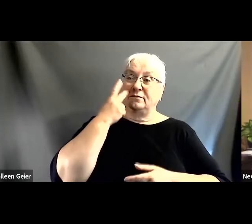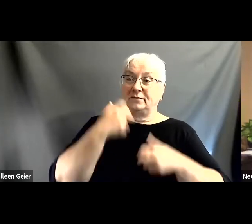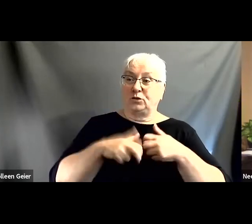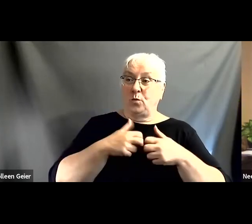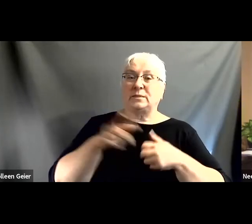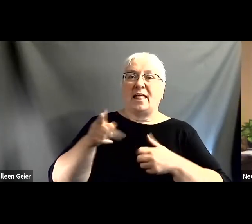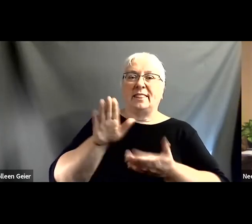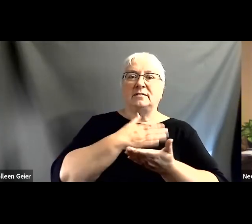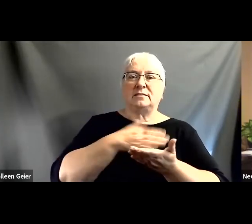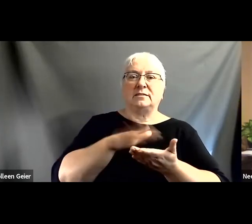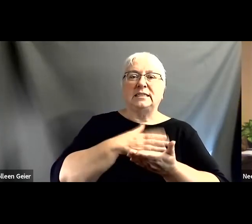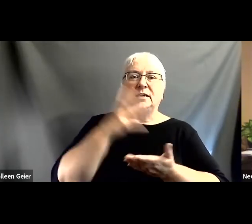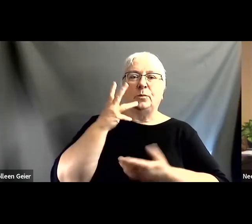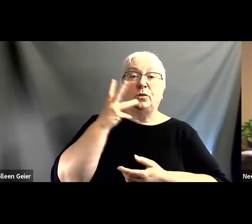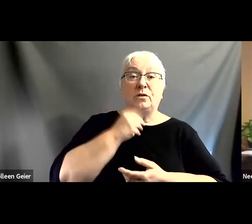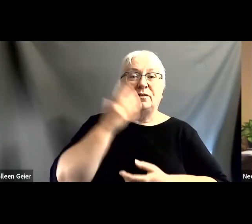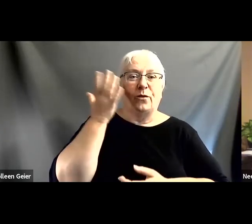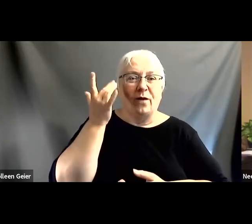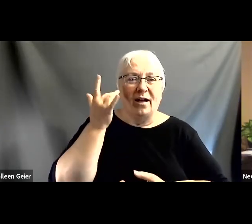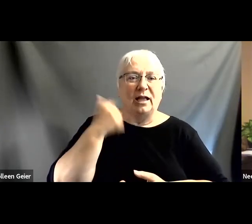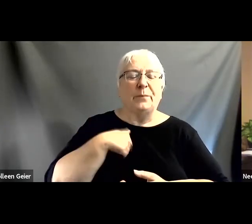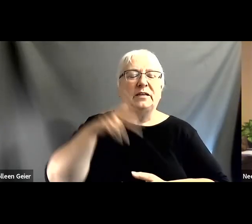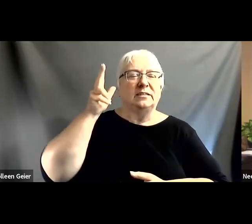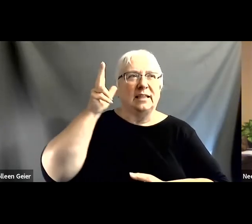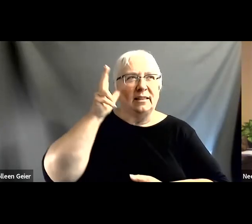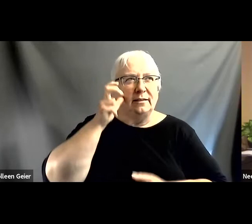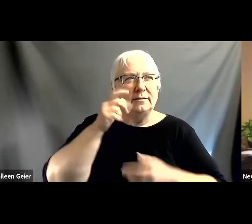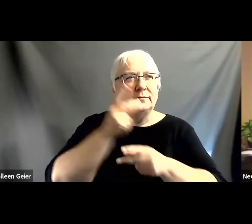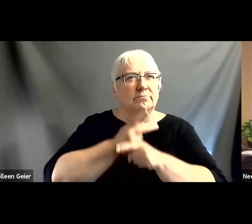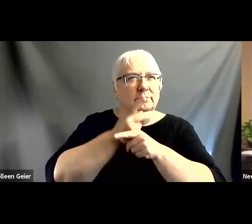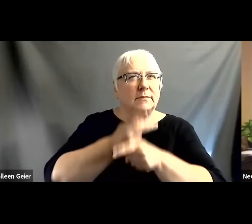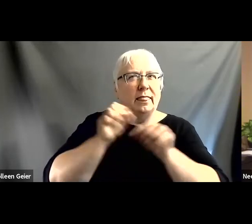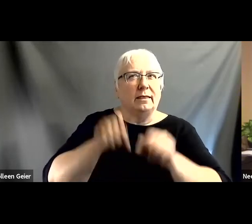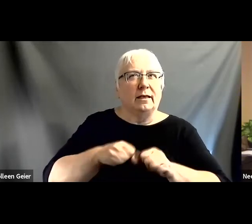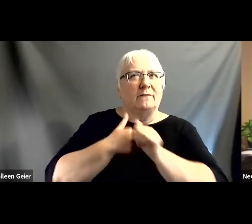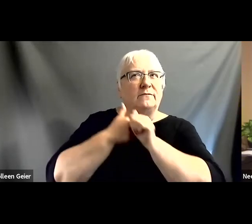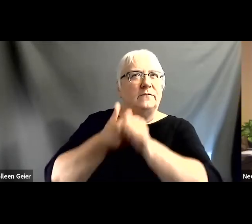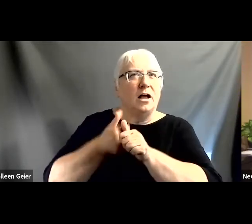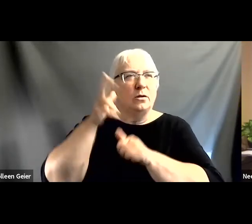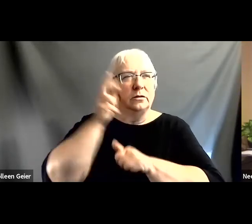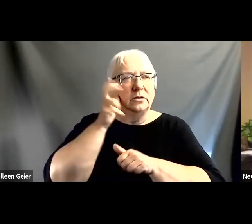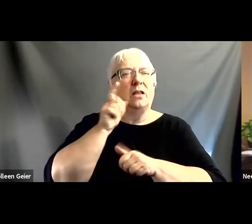their ability to follow sound, their ability to follow,